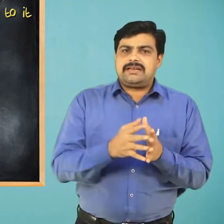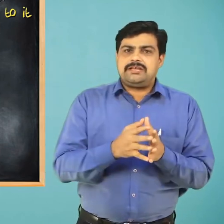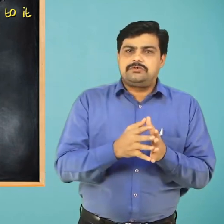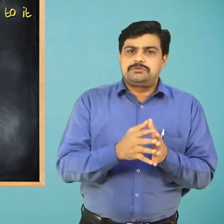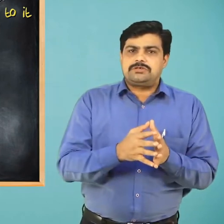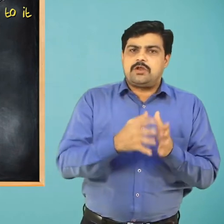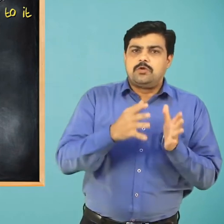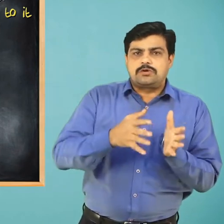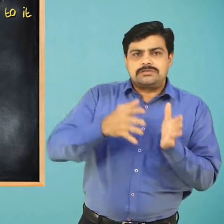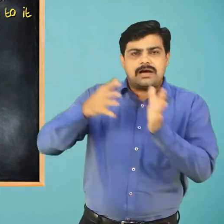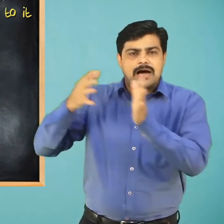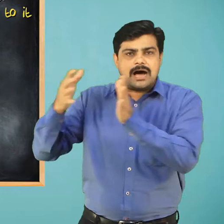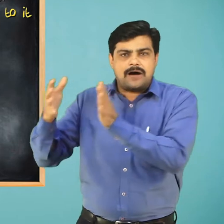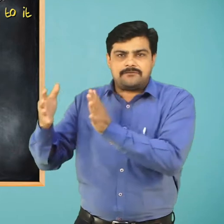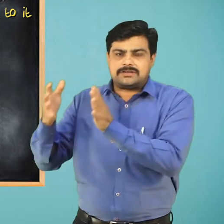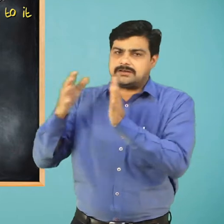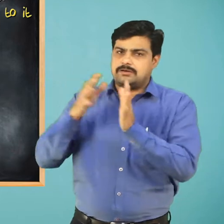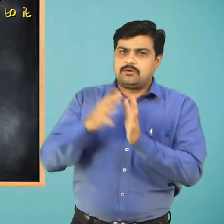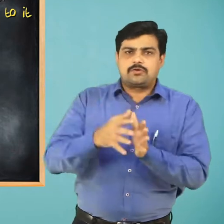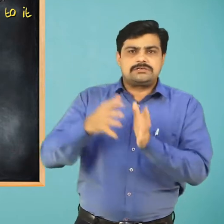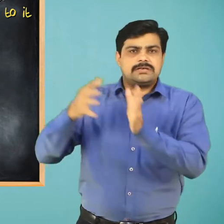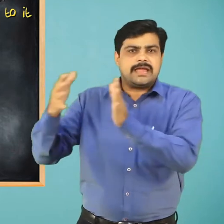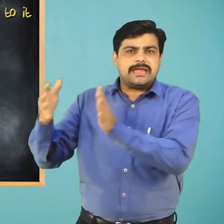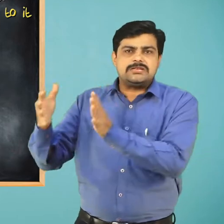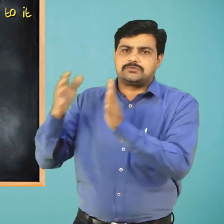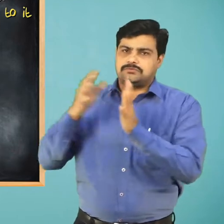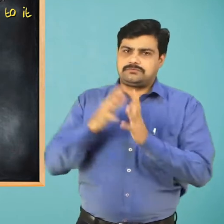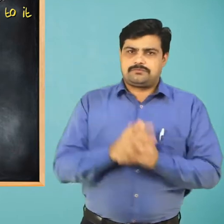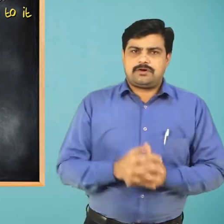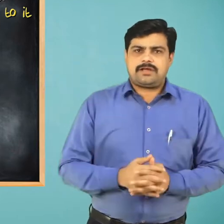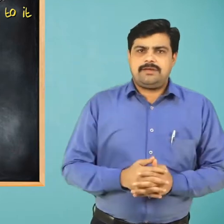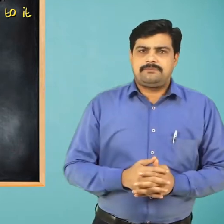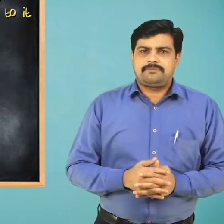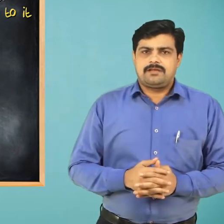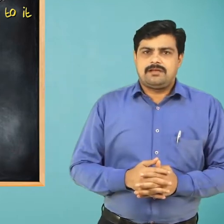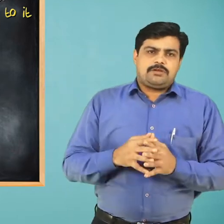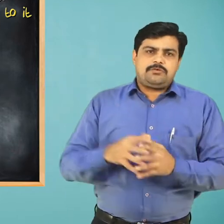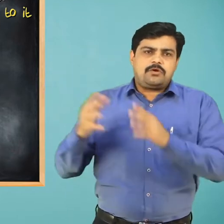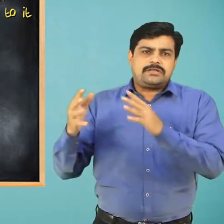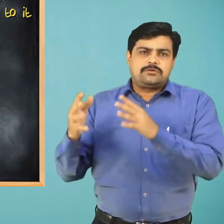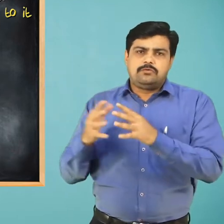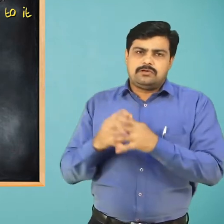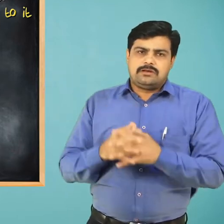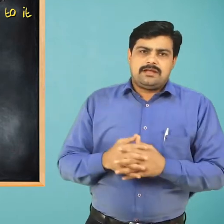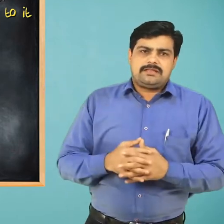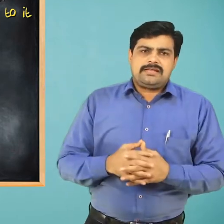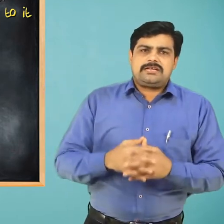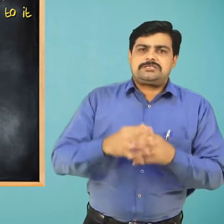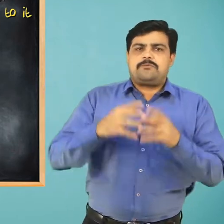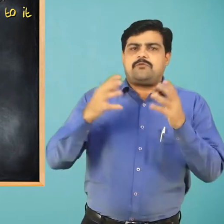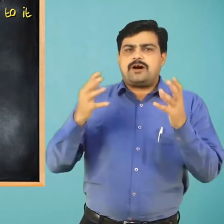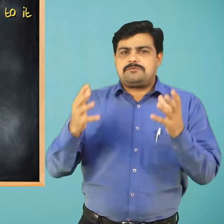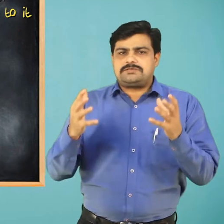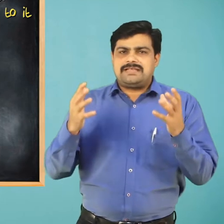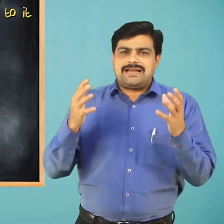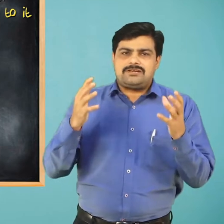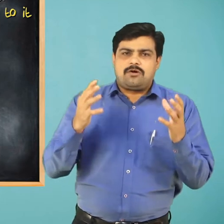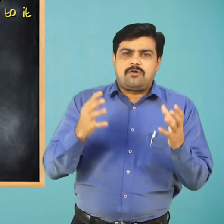generally use looked after, looked into. Okay? You know the rule. There are some verbs that